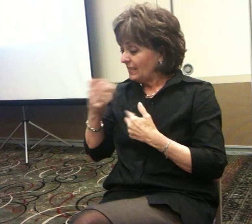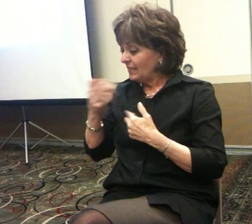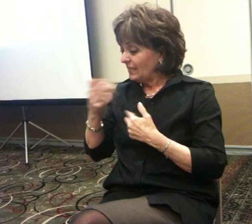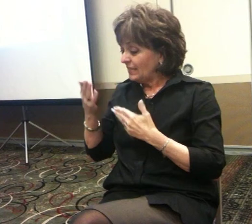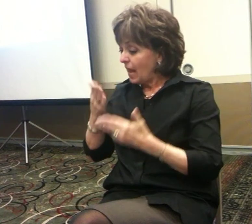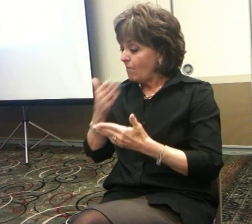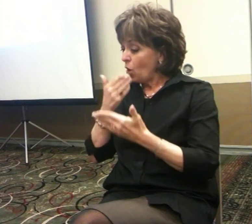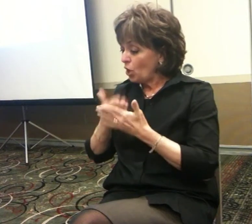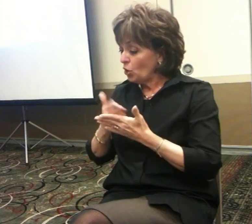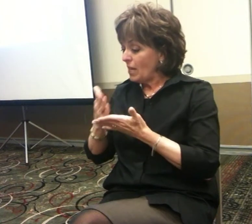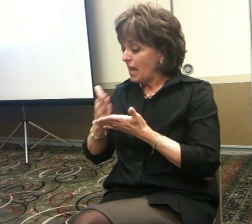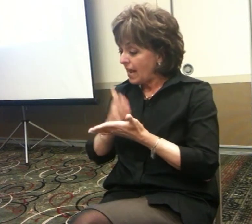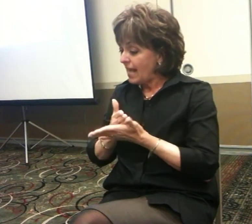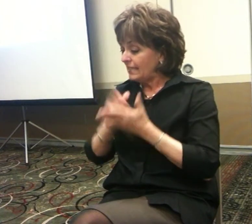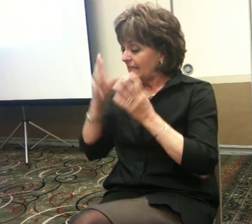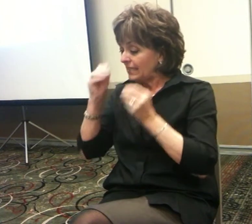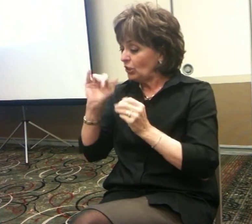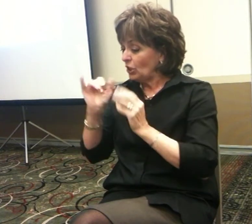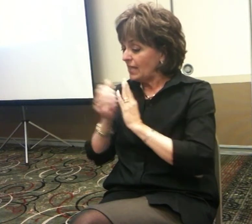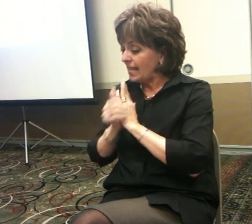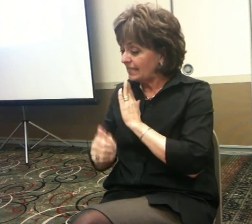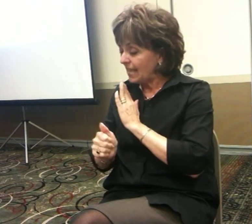teaching this skill, yes, then you should know this.